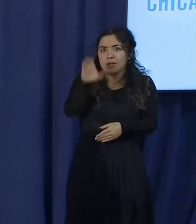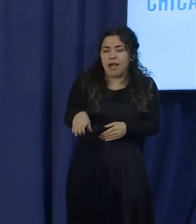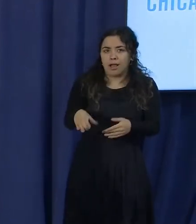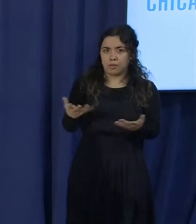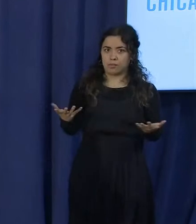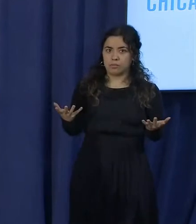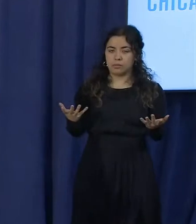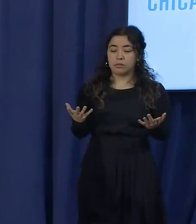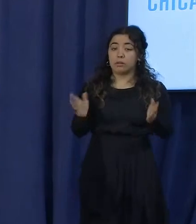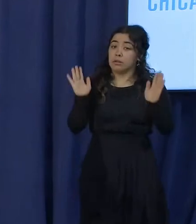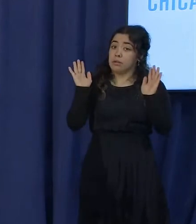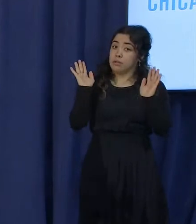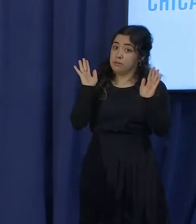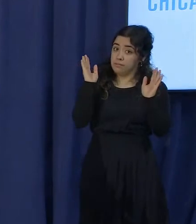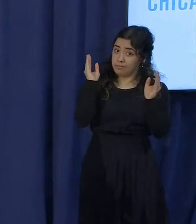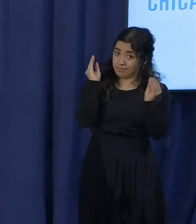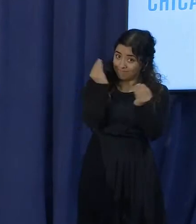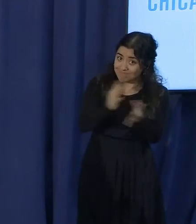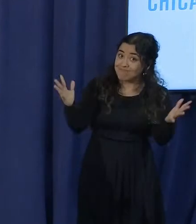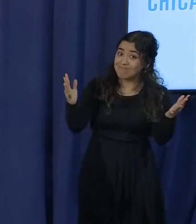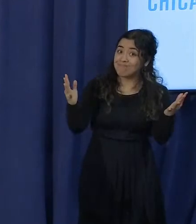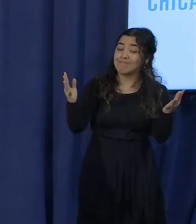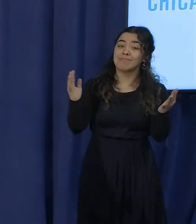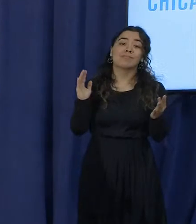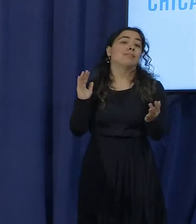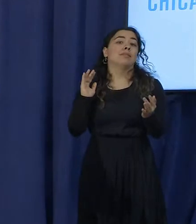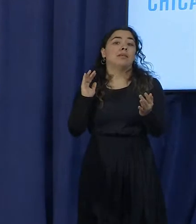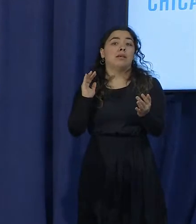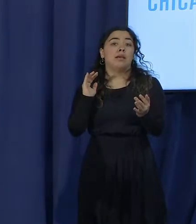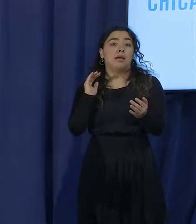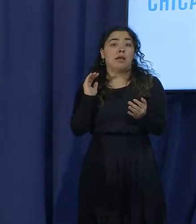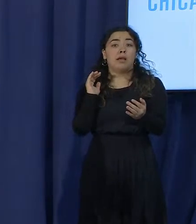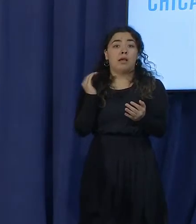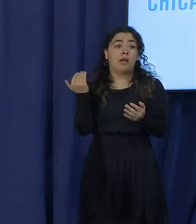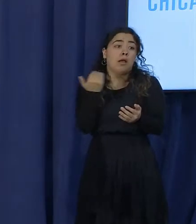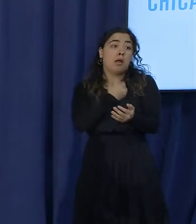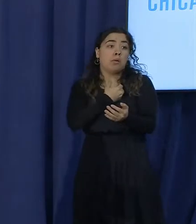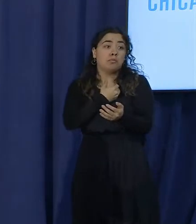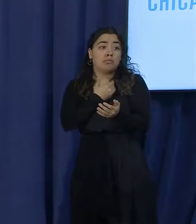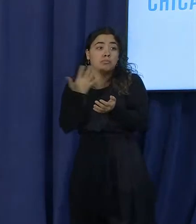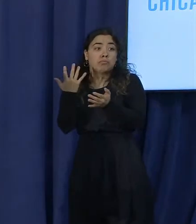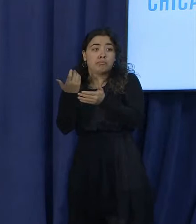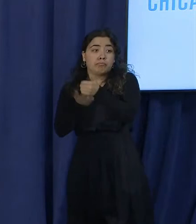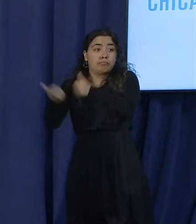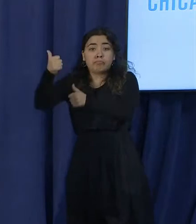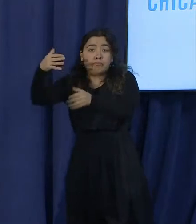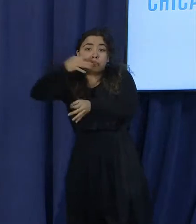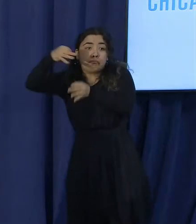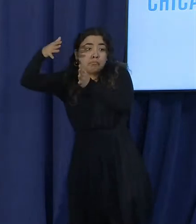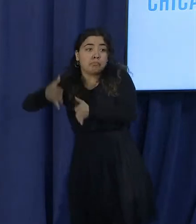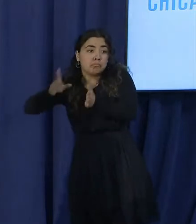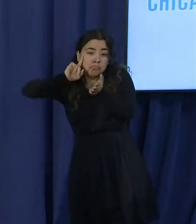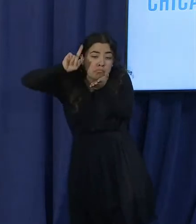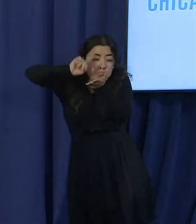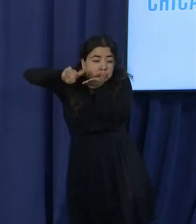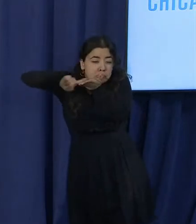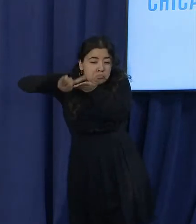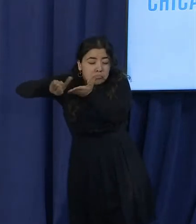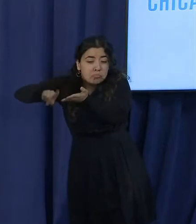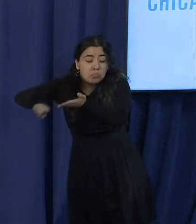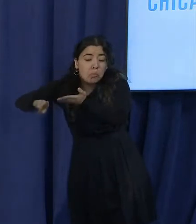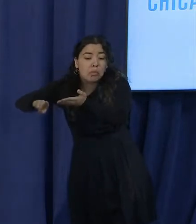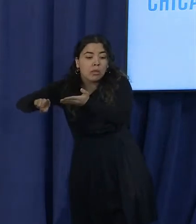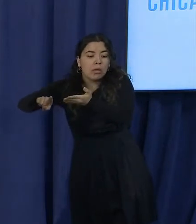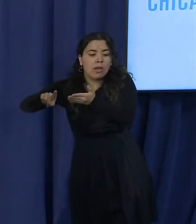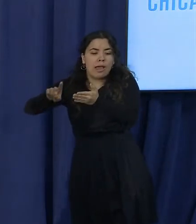So as a reminder, our epidemiologists worked to pull together a lot of factors that put communities at higher